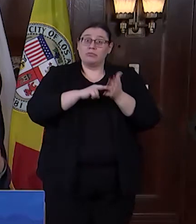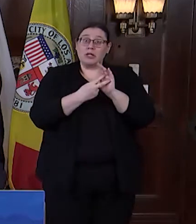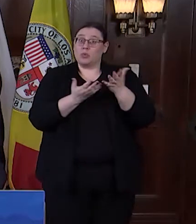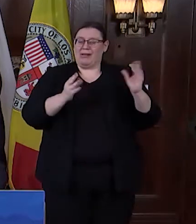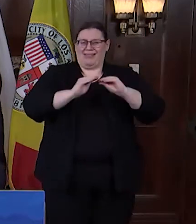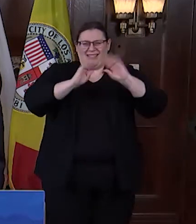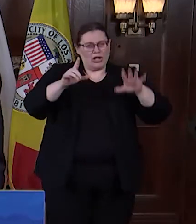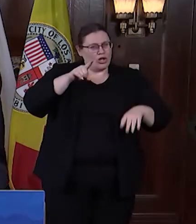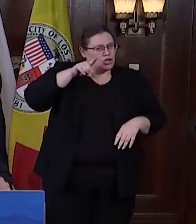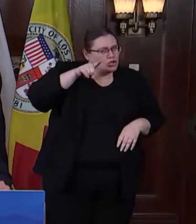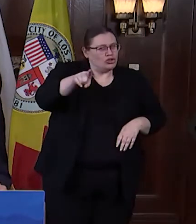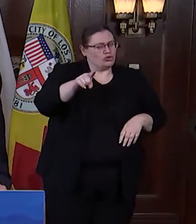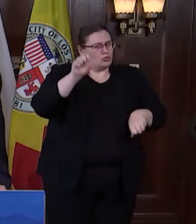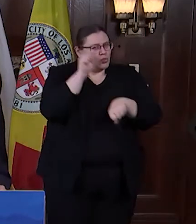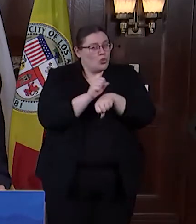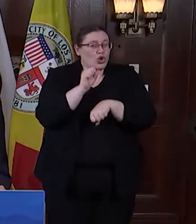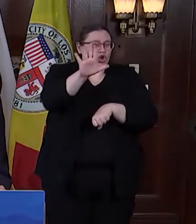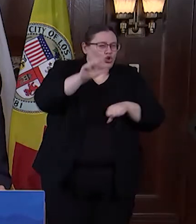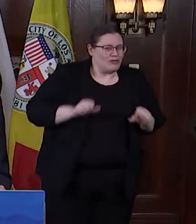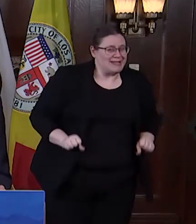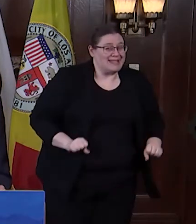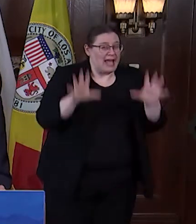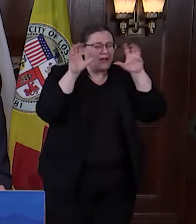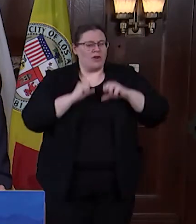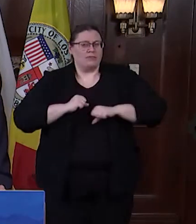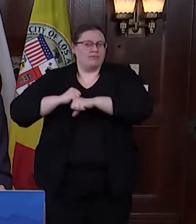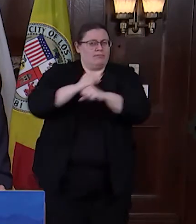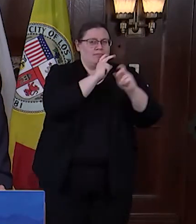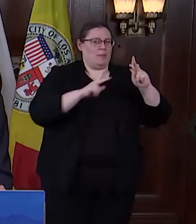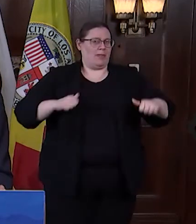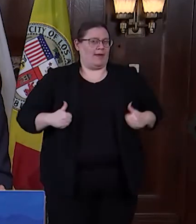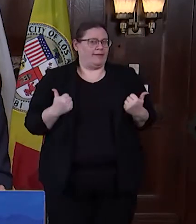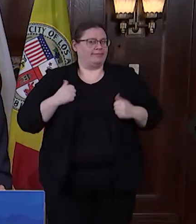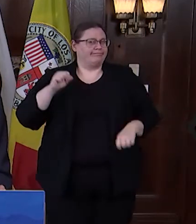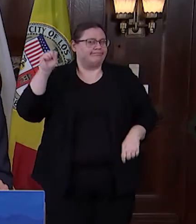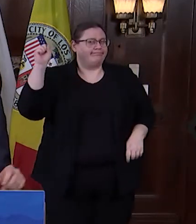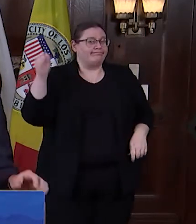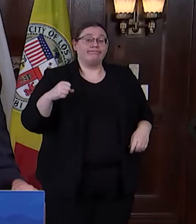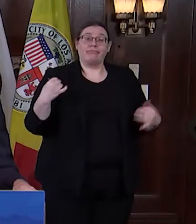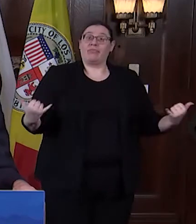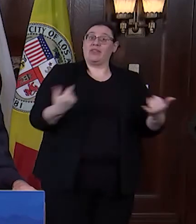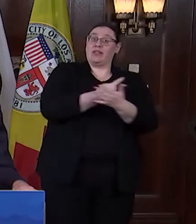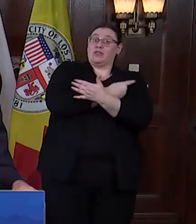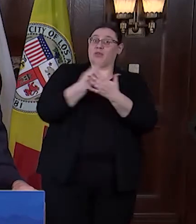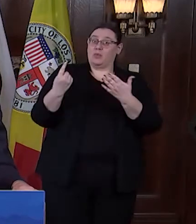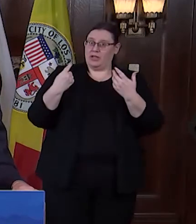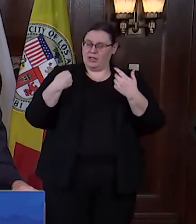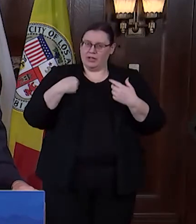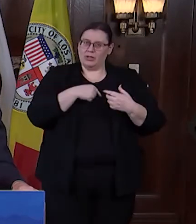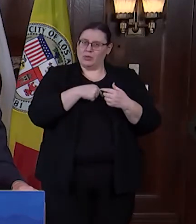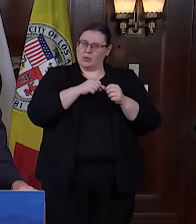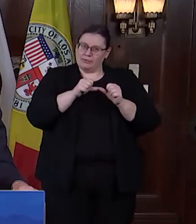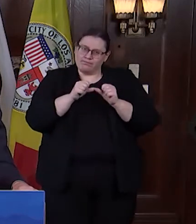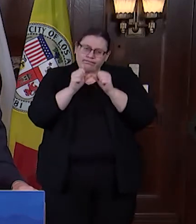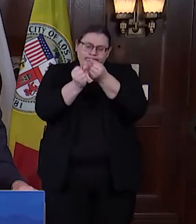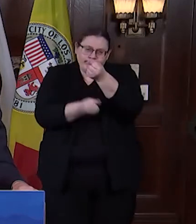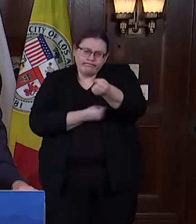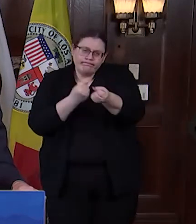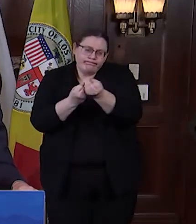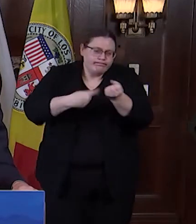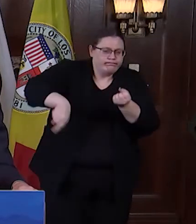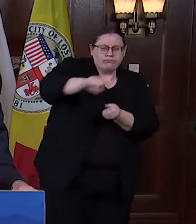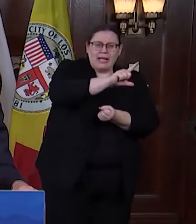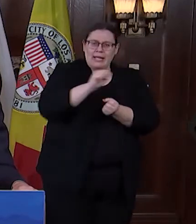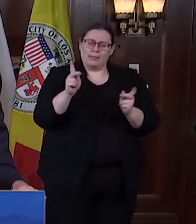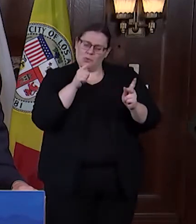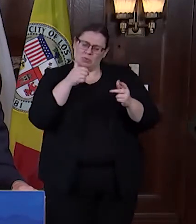that the sacrifices you have made have saved lives. This week, we're continuing to support those Angelinos, though, that need